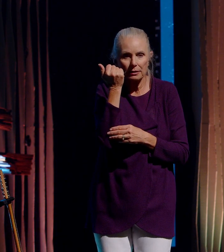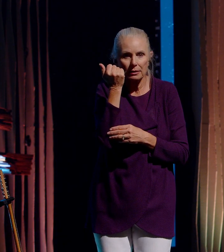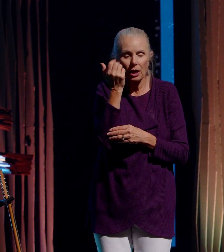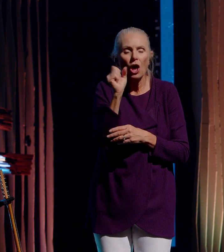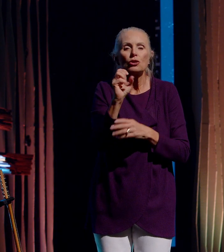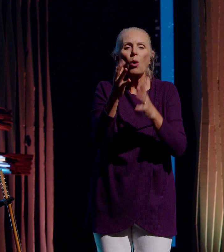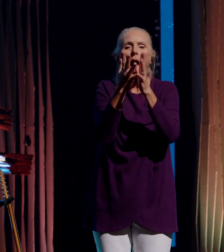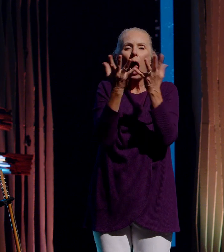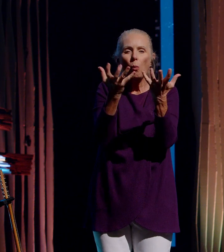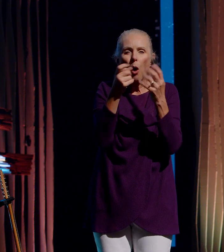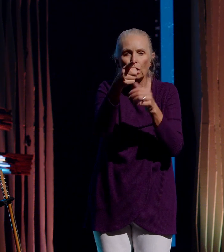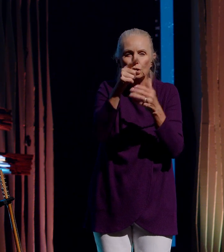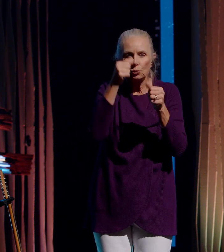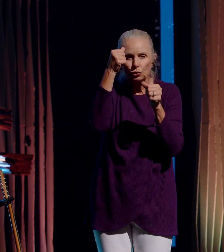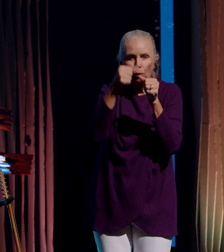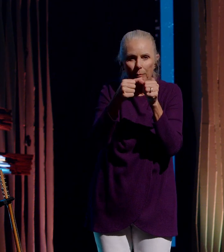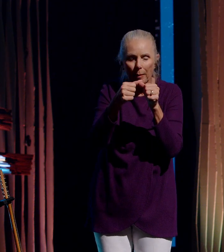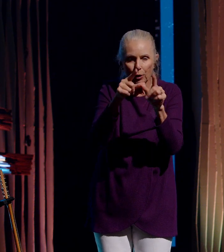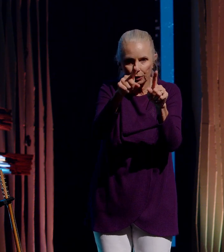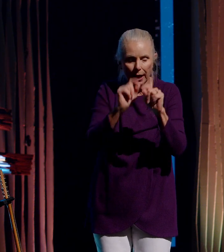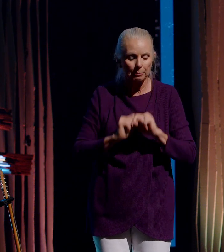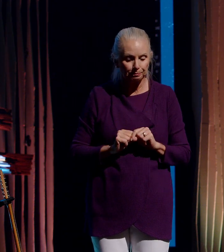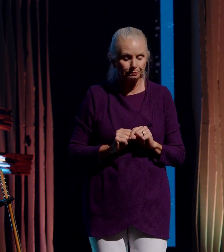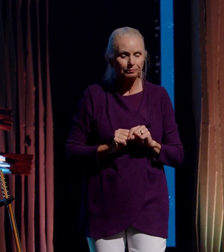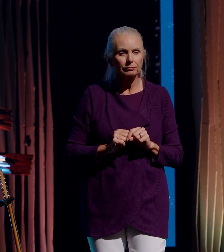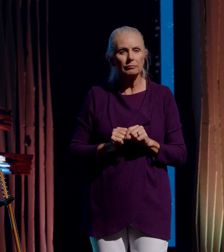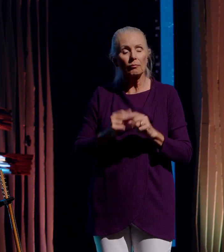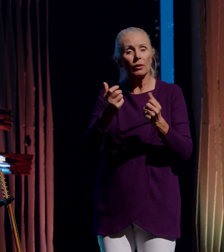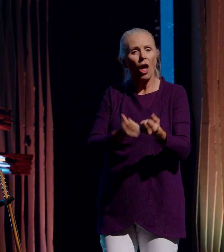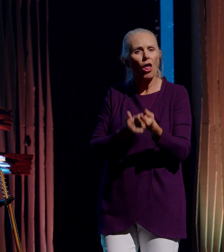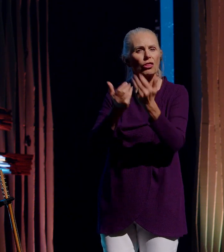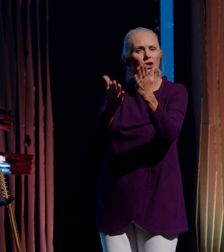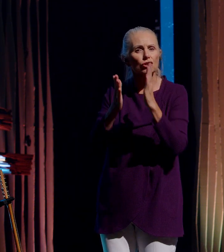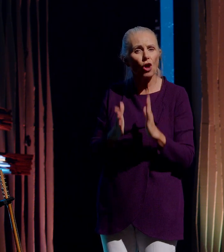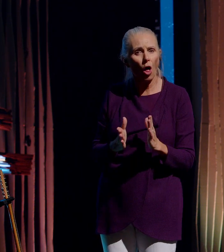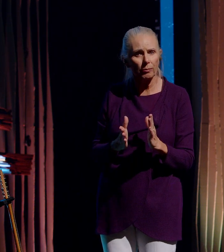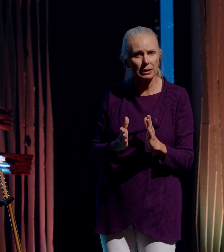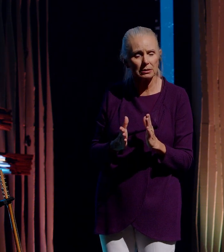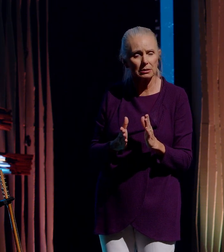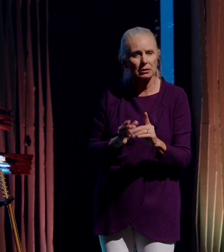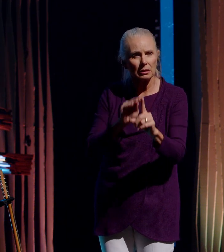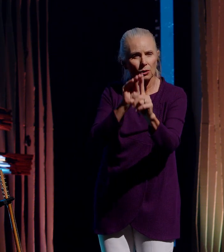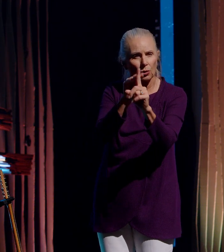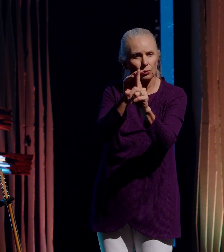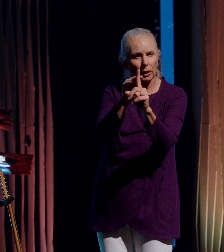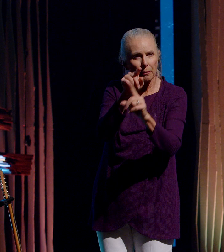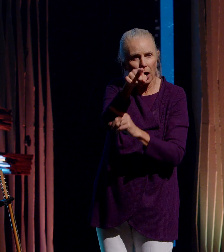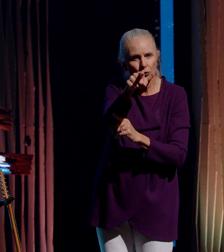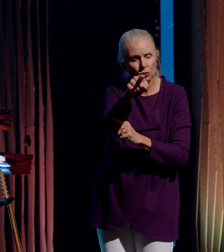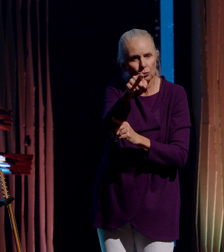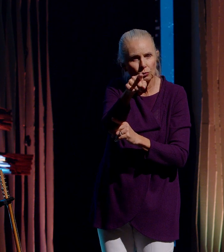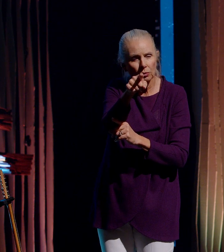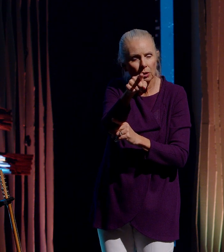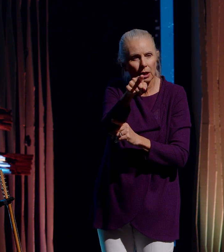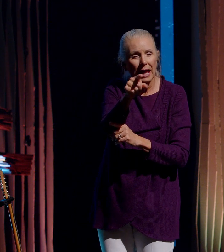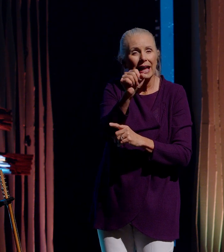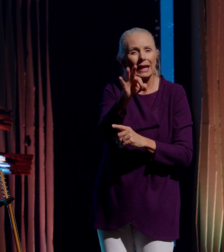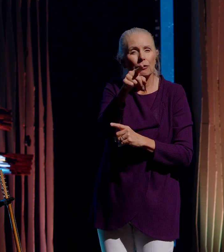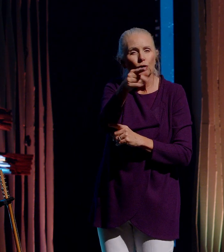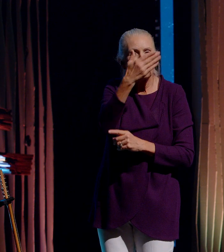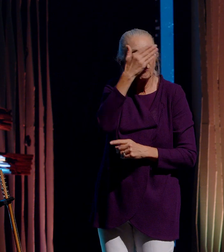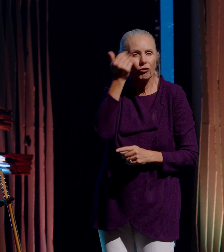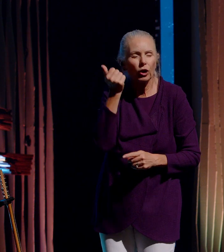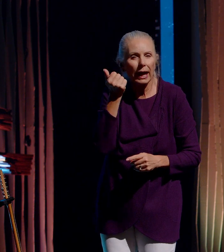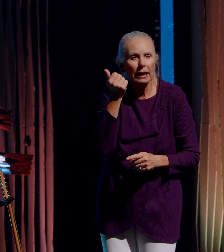that? He points out and calls the forgetfulness of what Jesus has done for us a debilitating disease, something